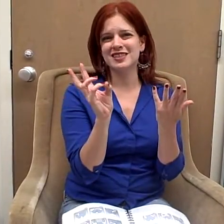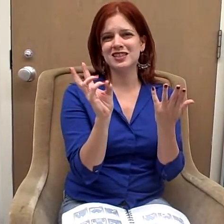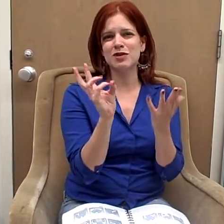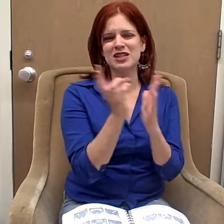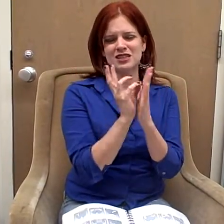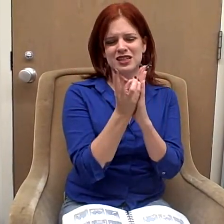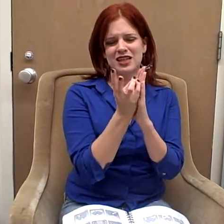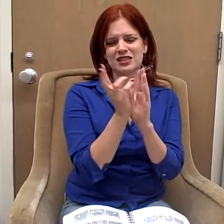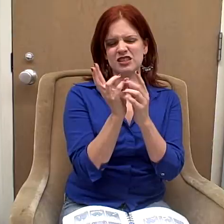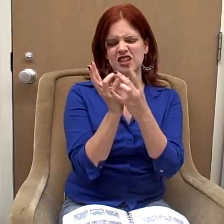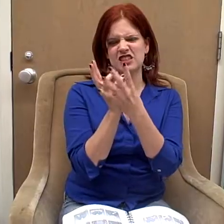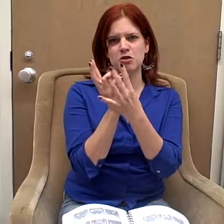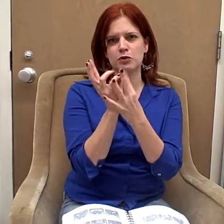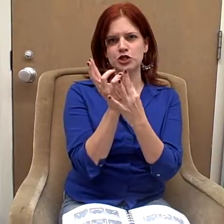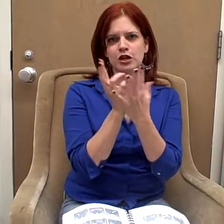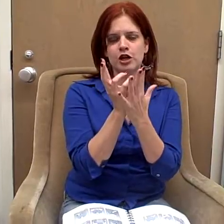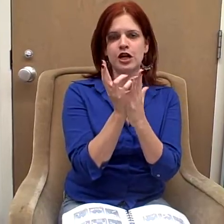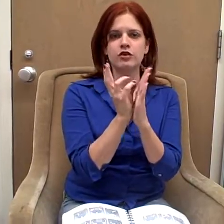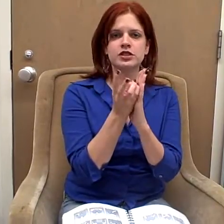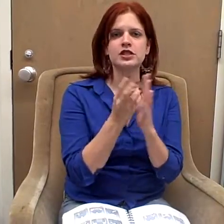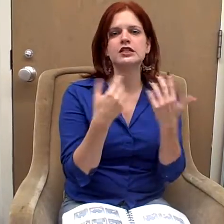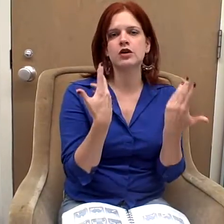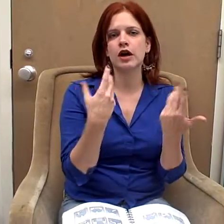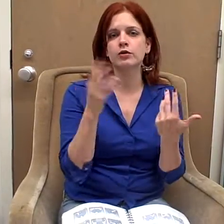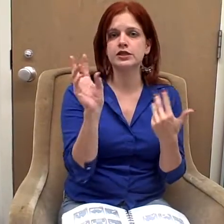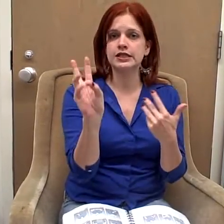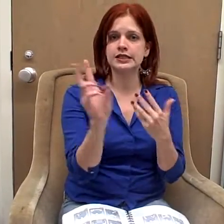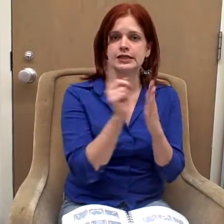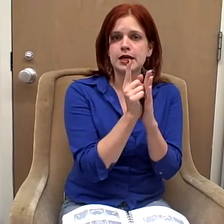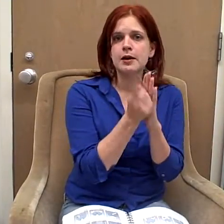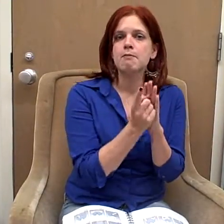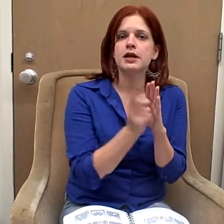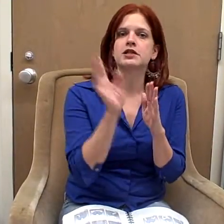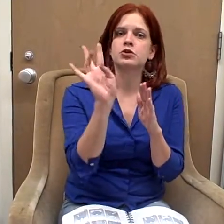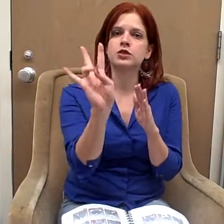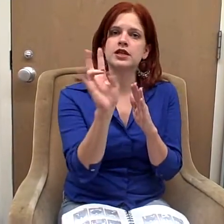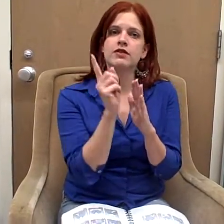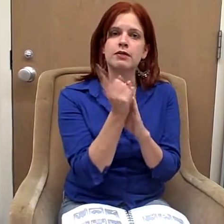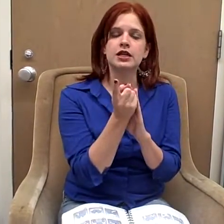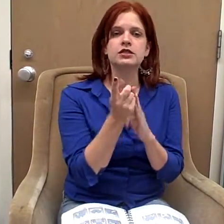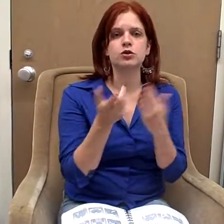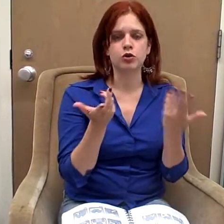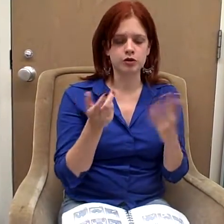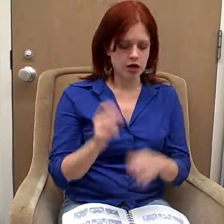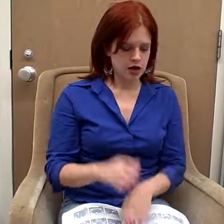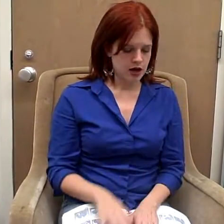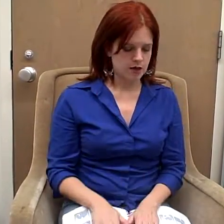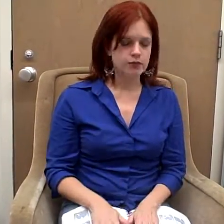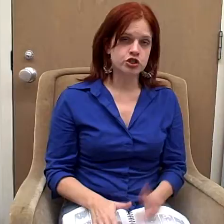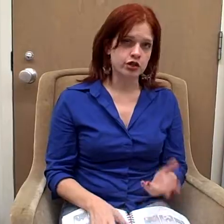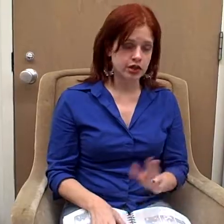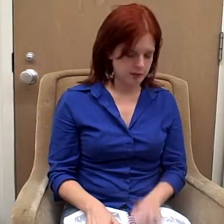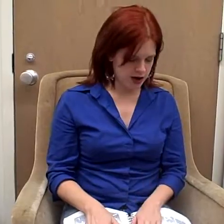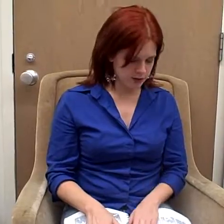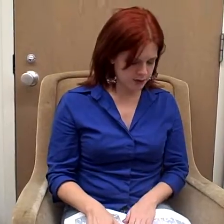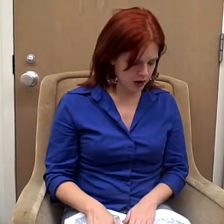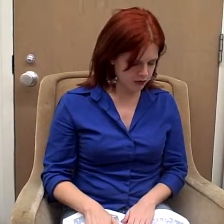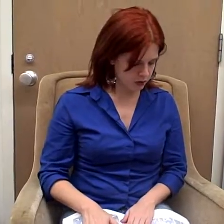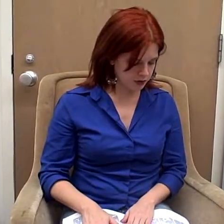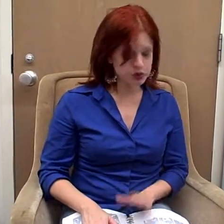6 minutes, it gets a little mushy in here. You can't really see it, so I will say 6 minutes or 7 minutes, or but you can combine them however you want. But you don't